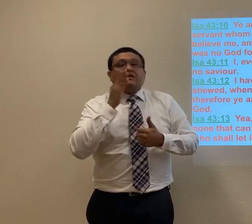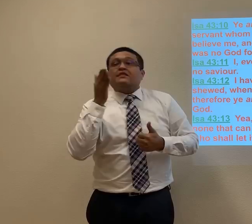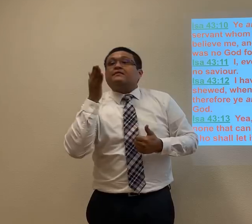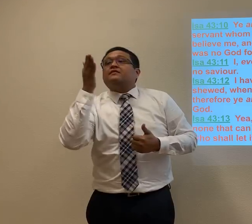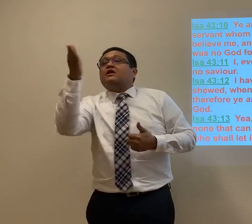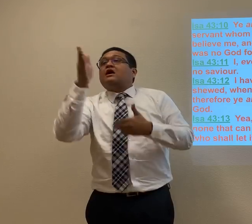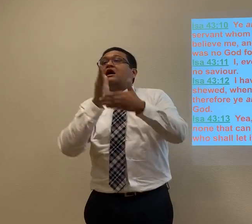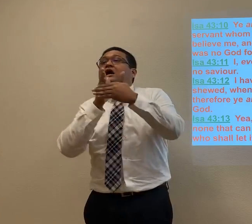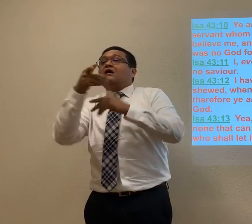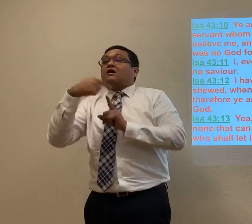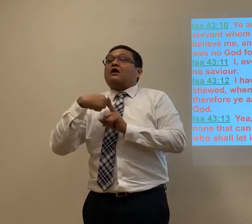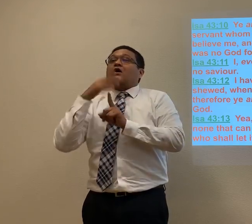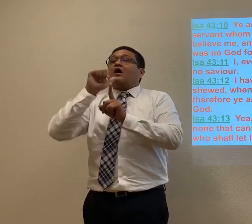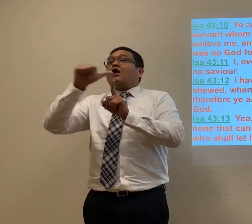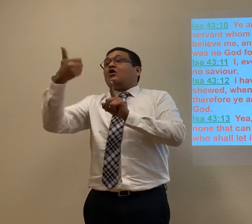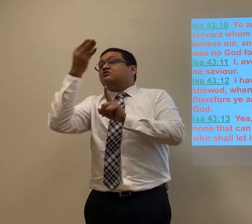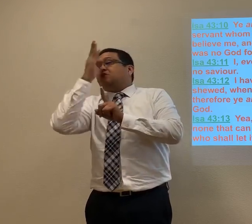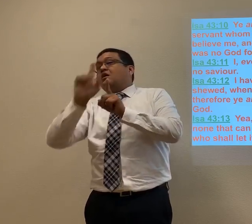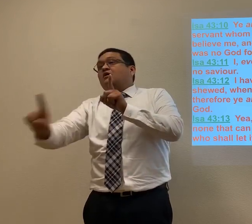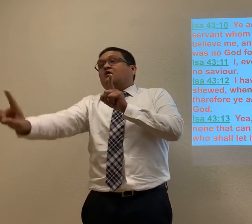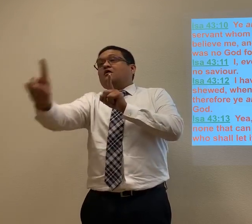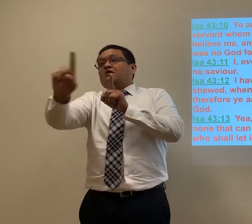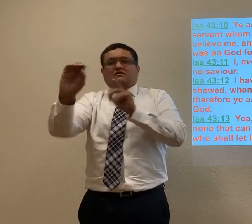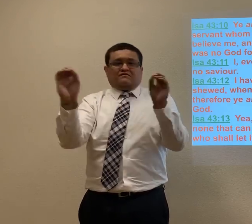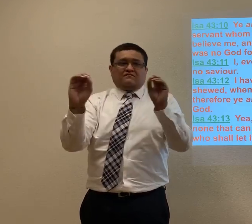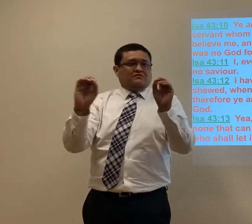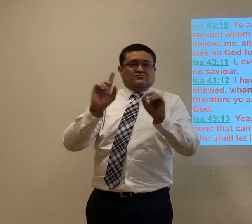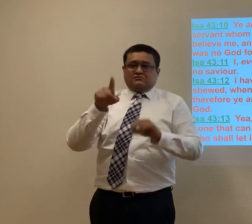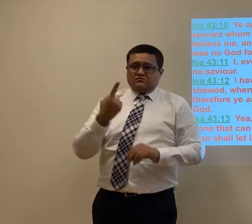Neither shall there be any after me.